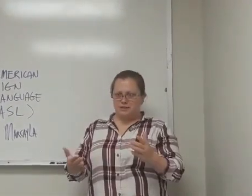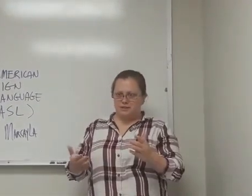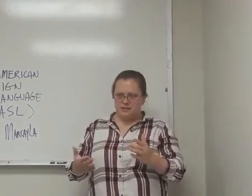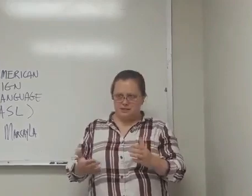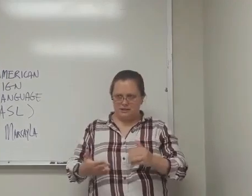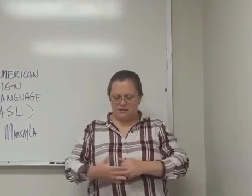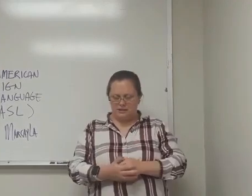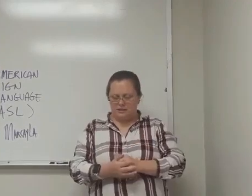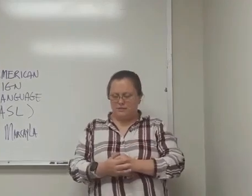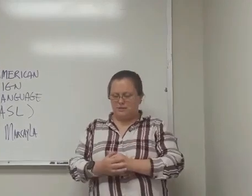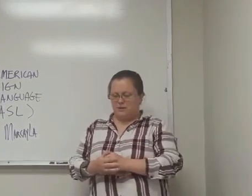alphabets.